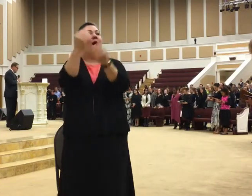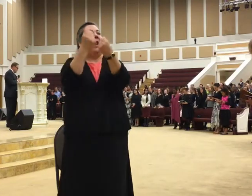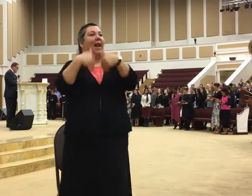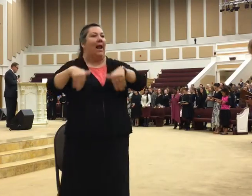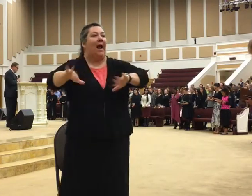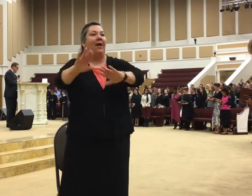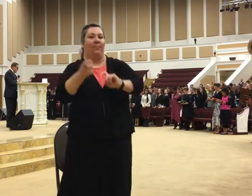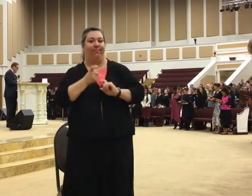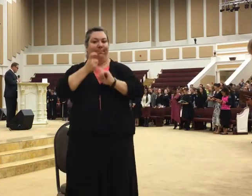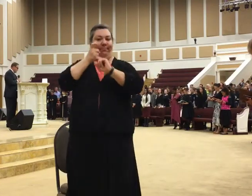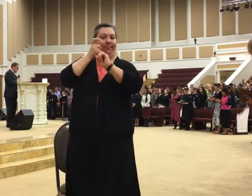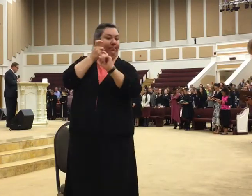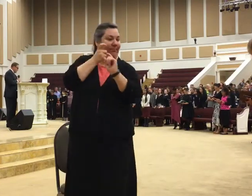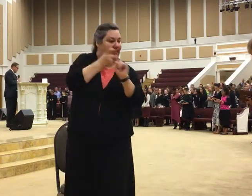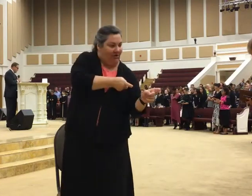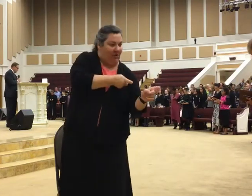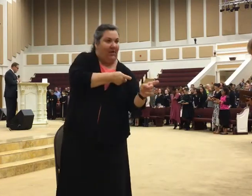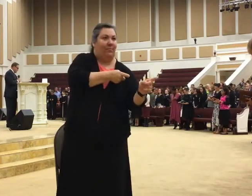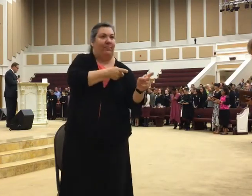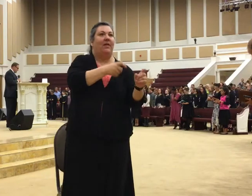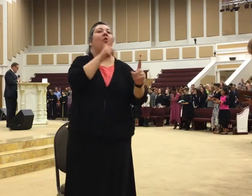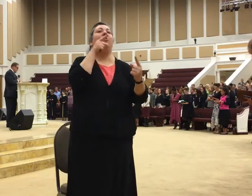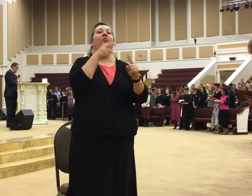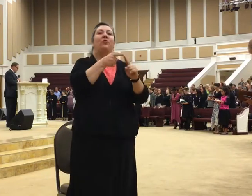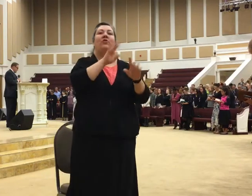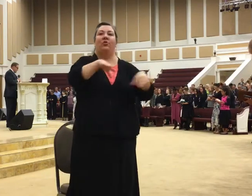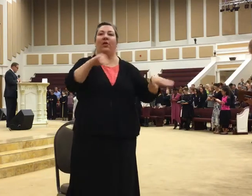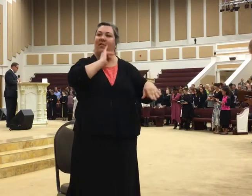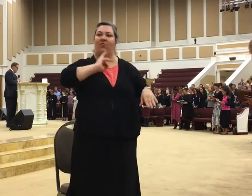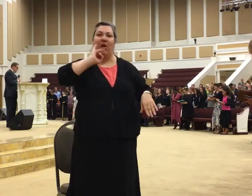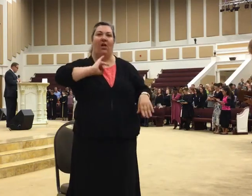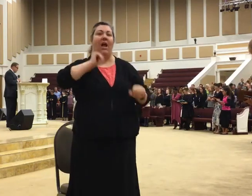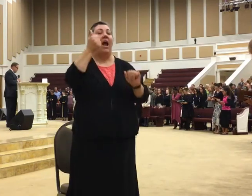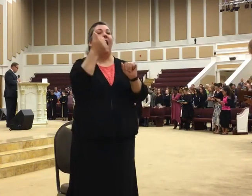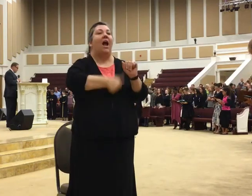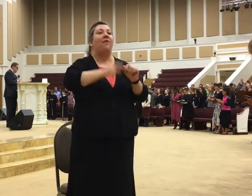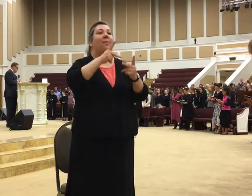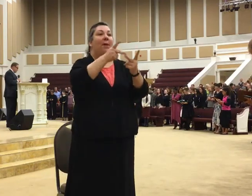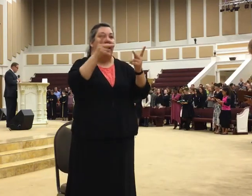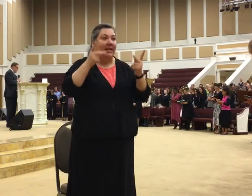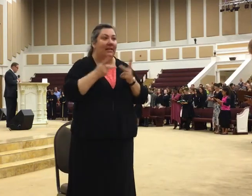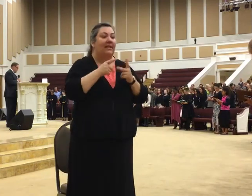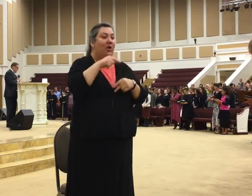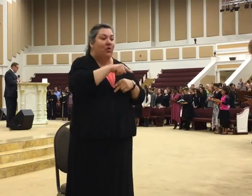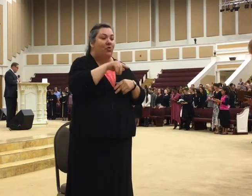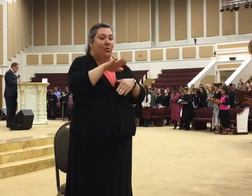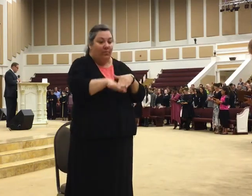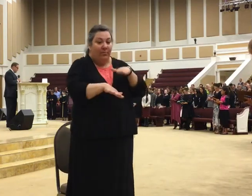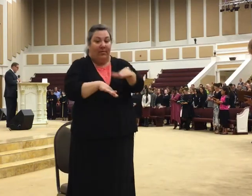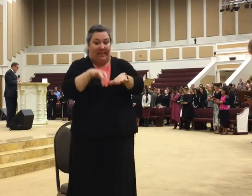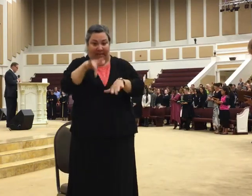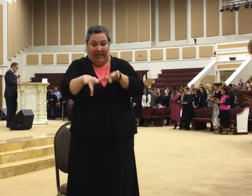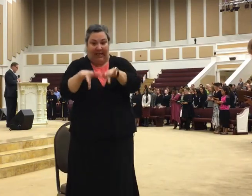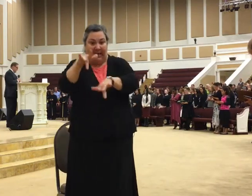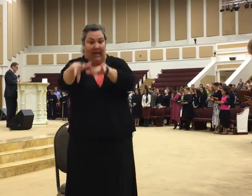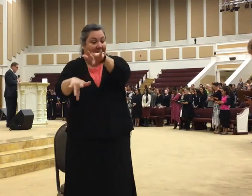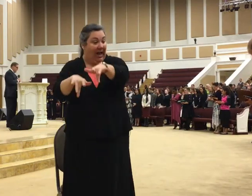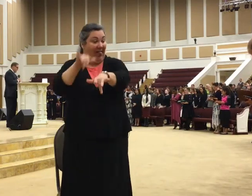do give to them, even to the children of Israel. Every place that the sole of your foot shall tread upon,